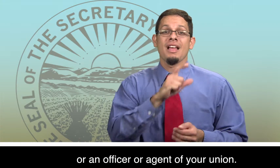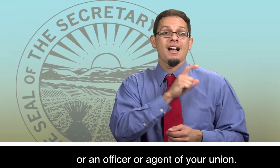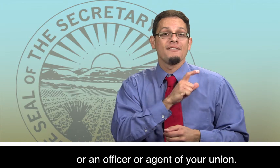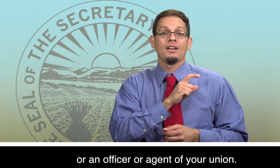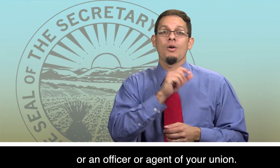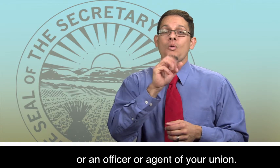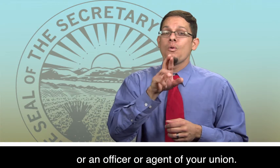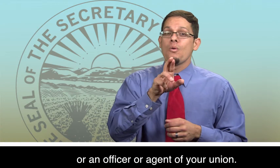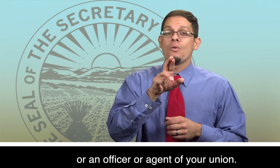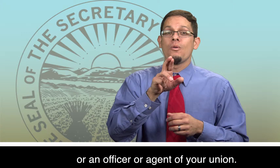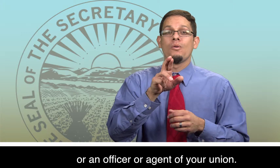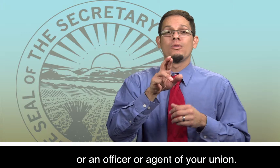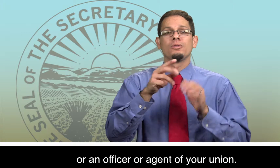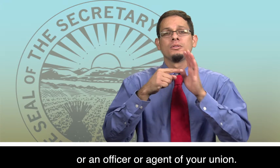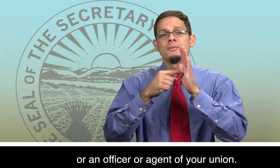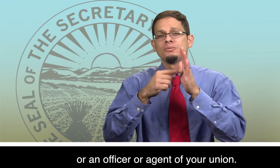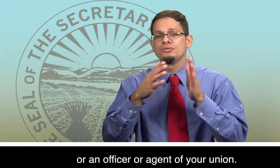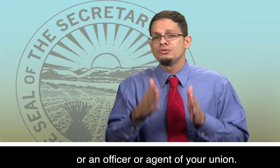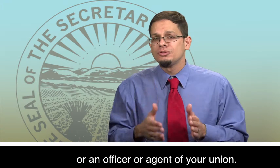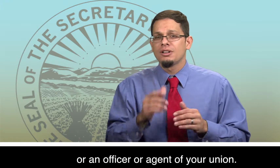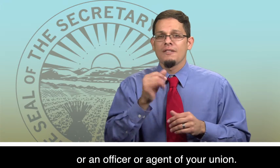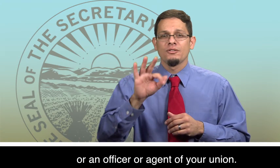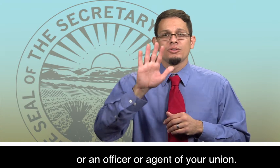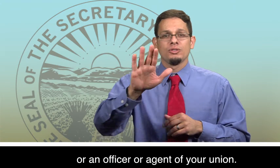or an officer or agent of your union.